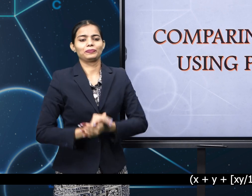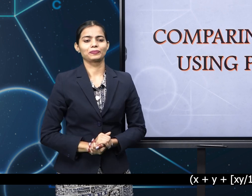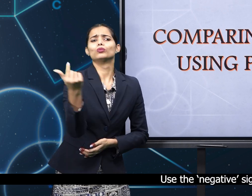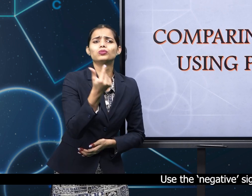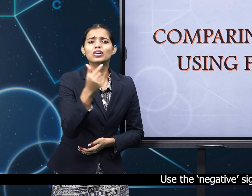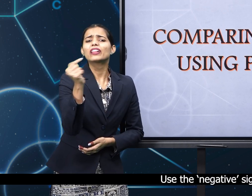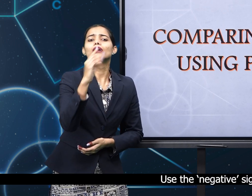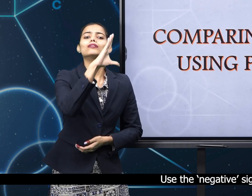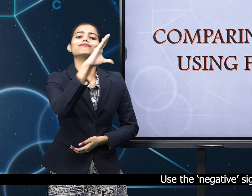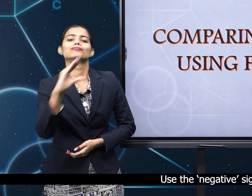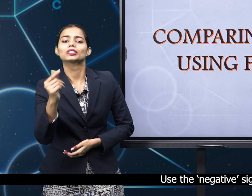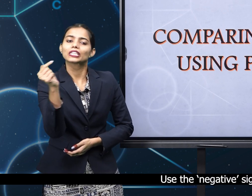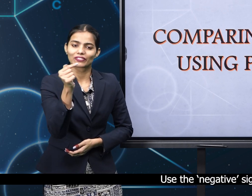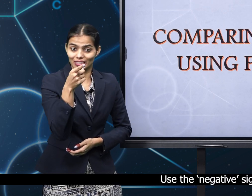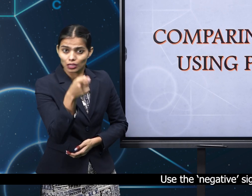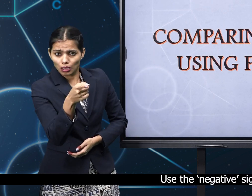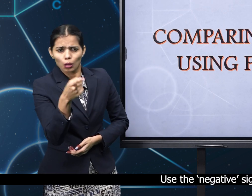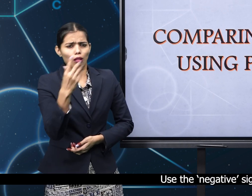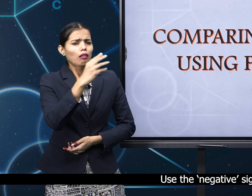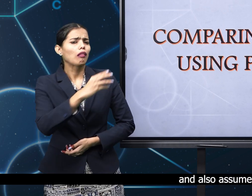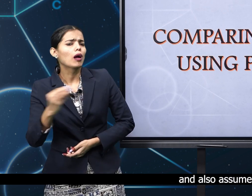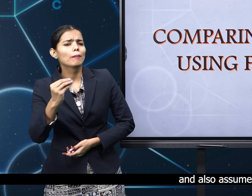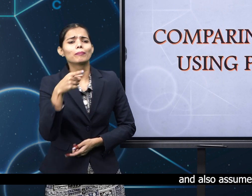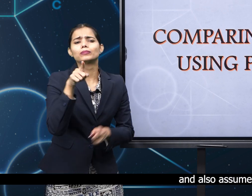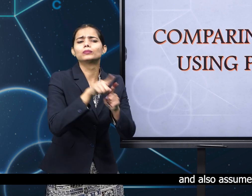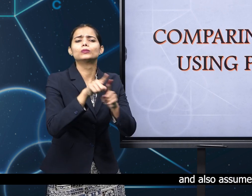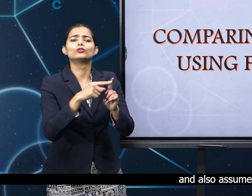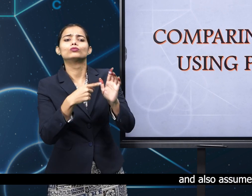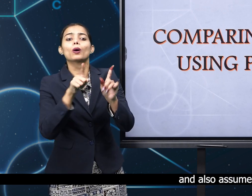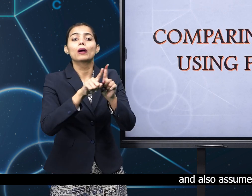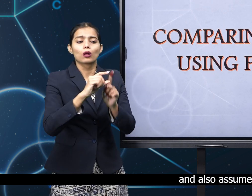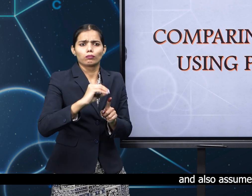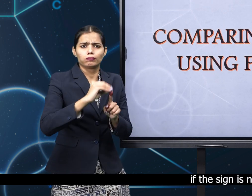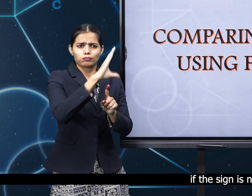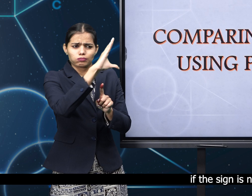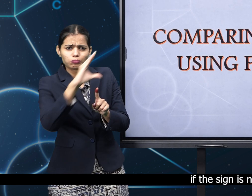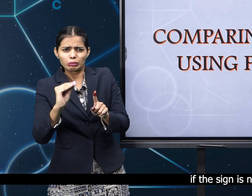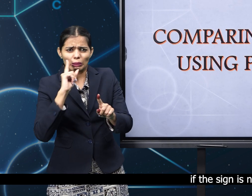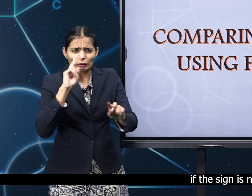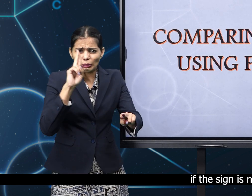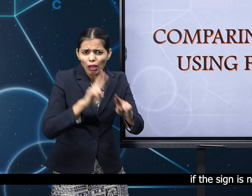Use the negative sign for decrease and also assume decrease if the sign is negative.